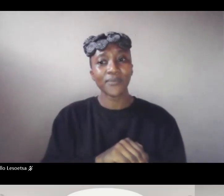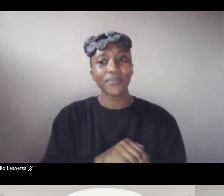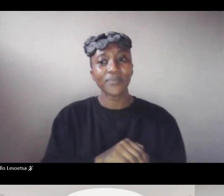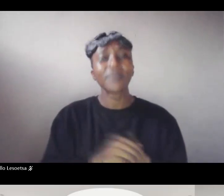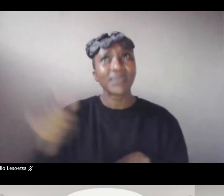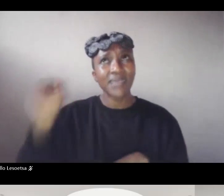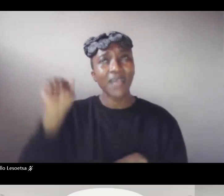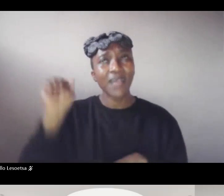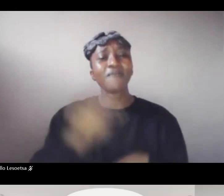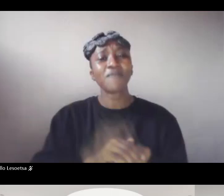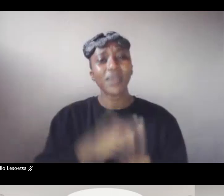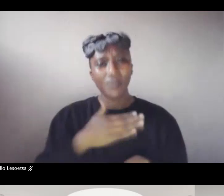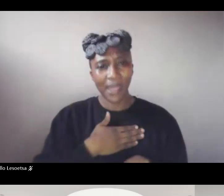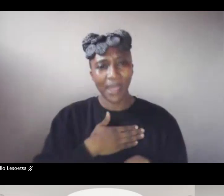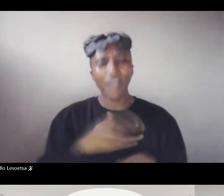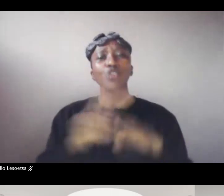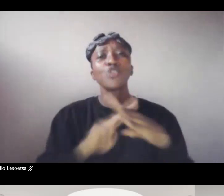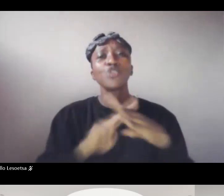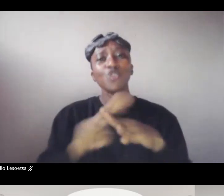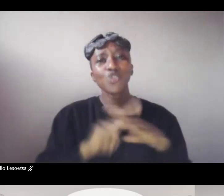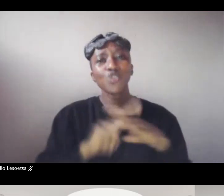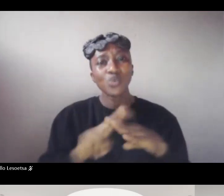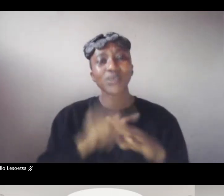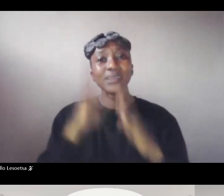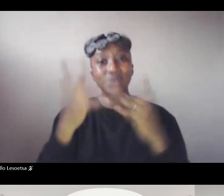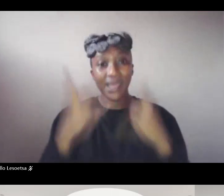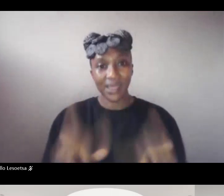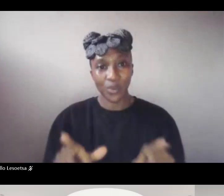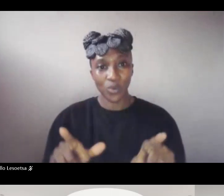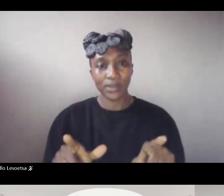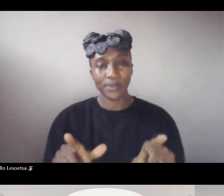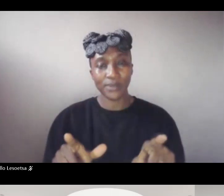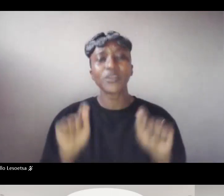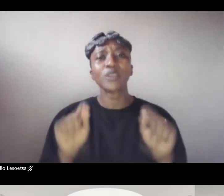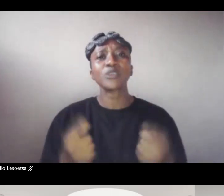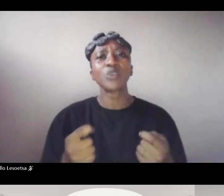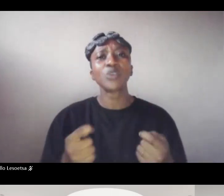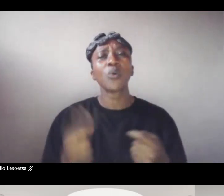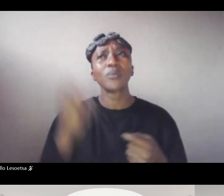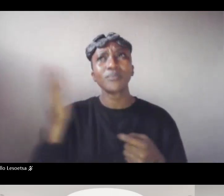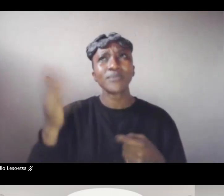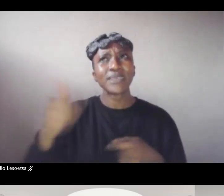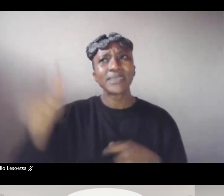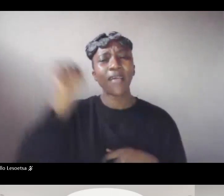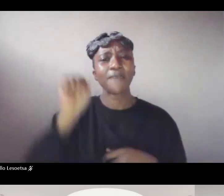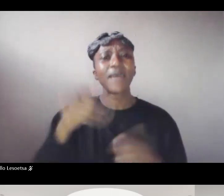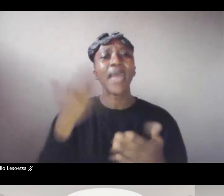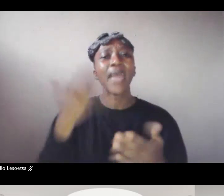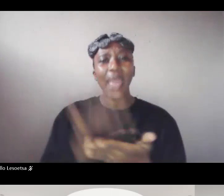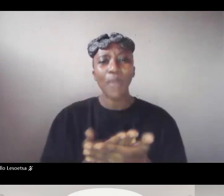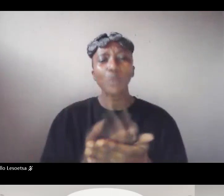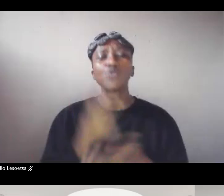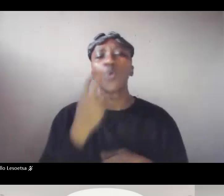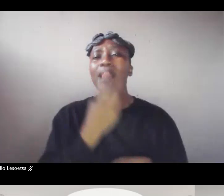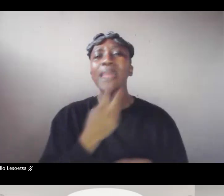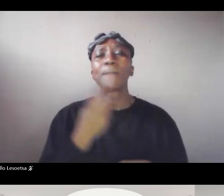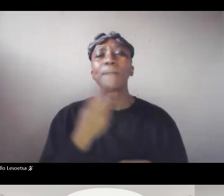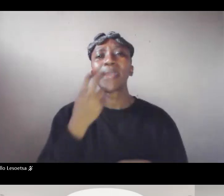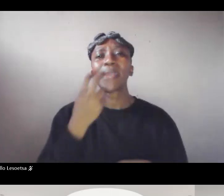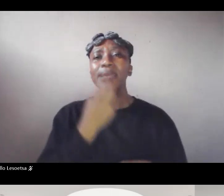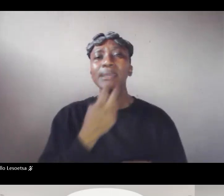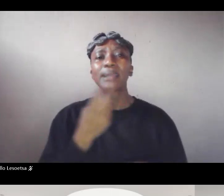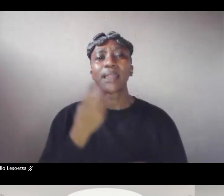sign language. So because she is able to lip read, that's how I would understand